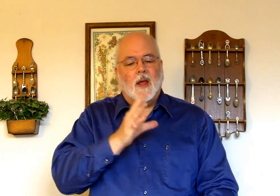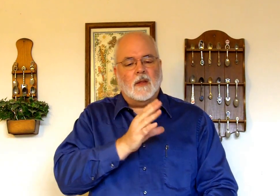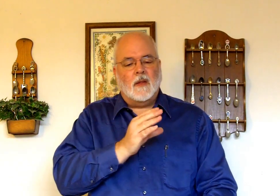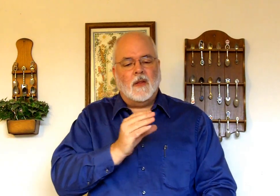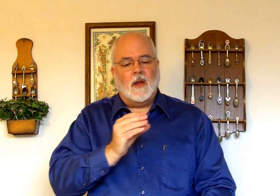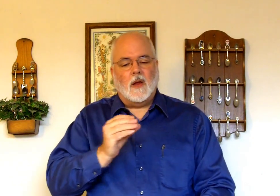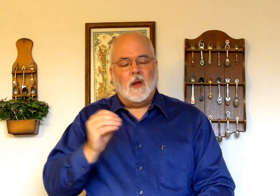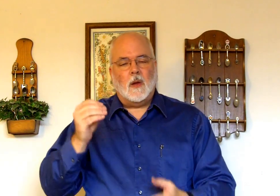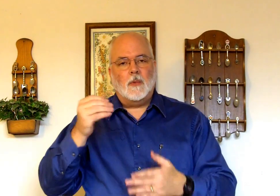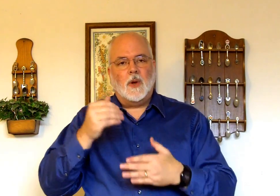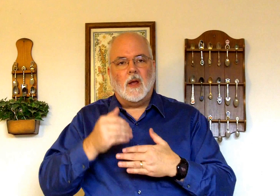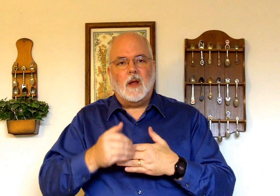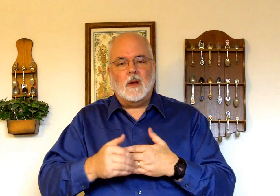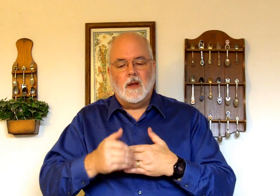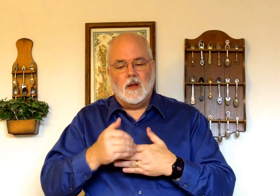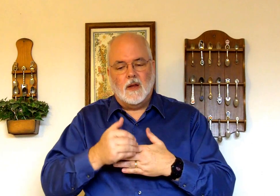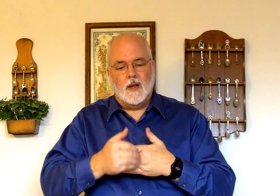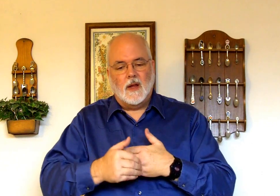and the bread,